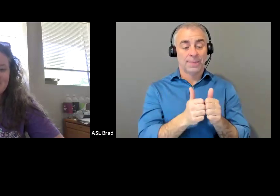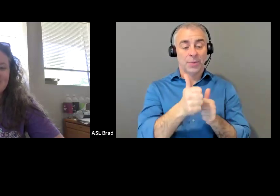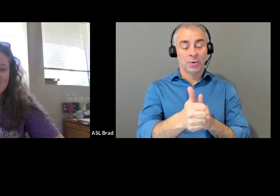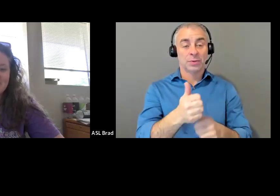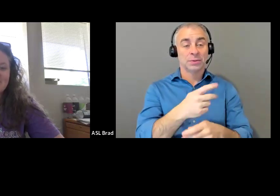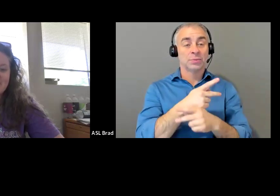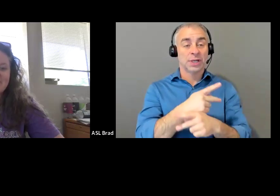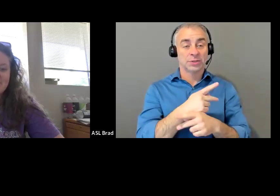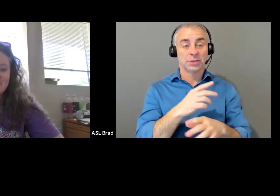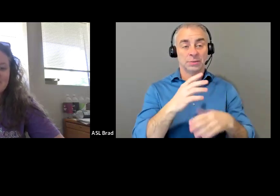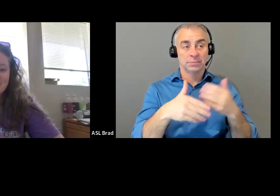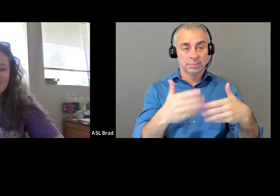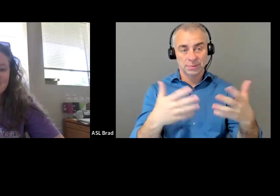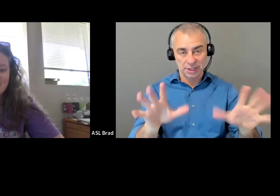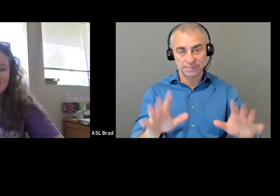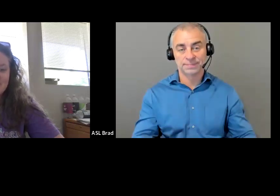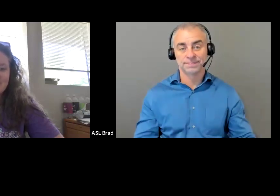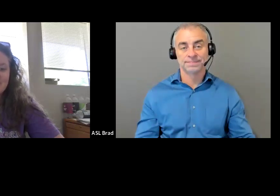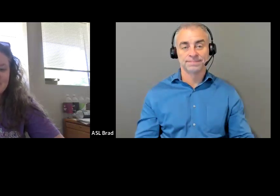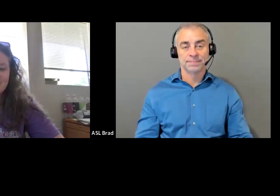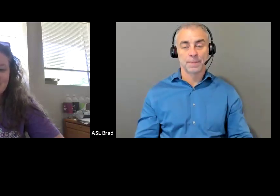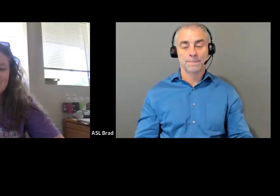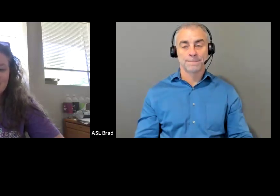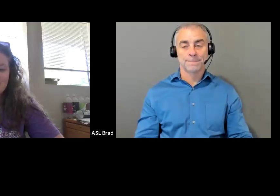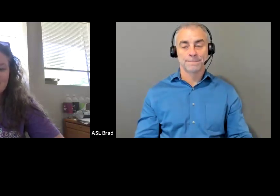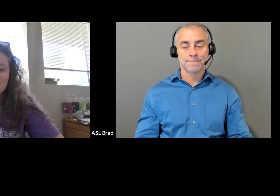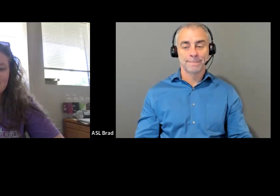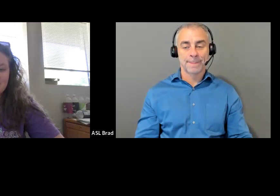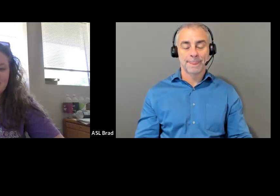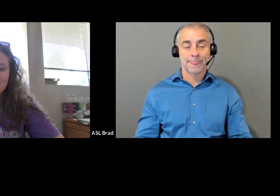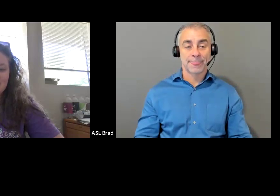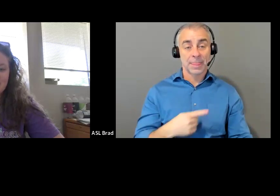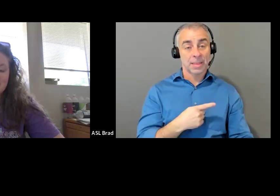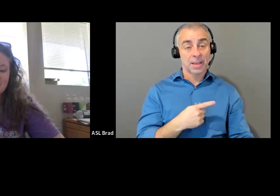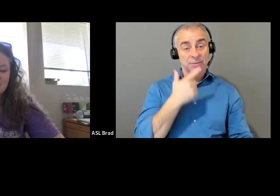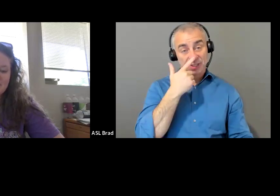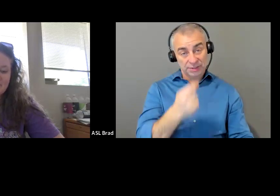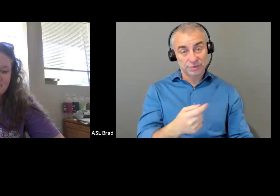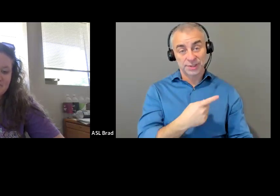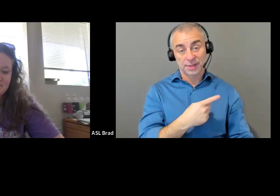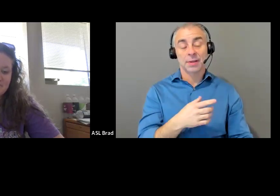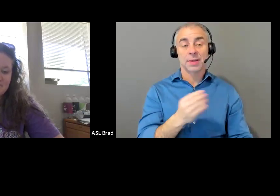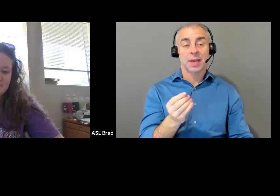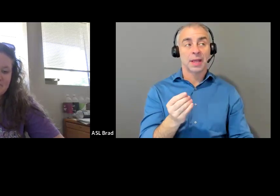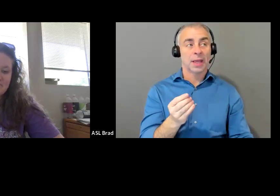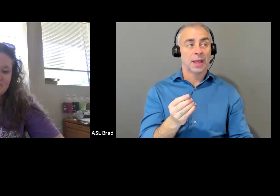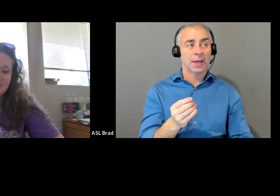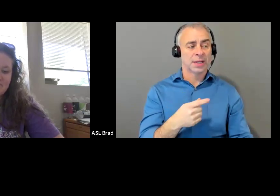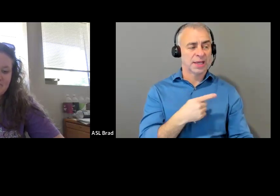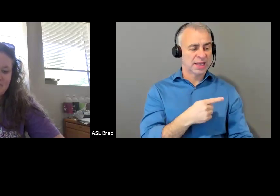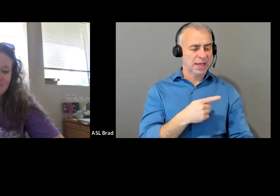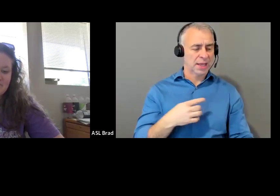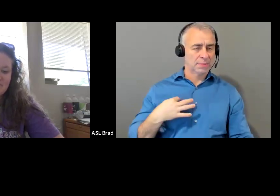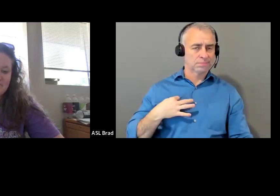it. So yeah, I was interesting, and I know that they have put in for a workshop